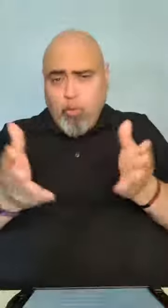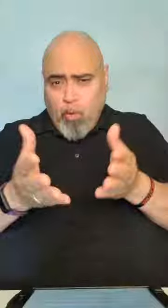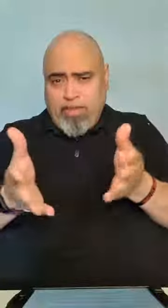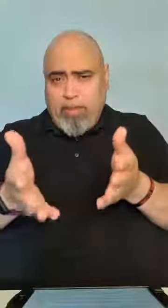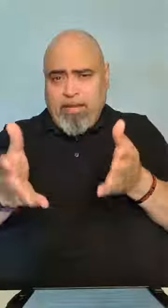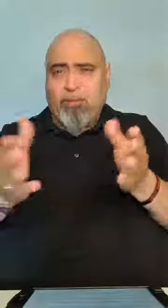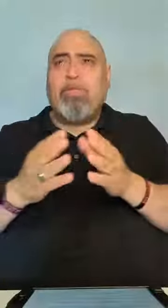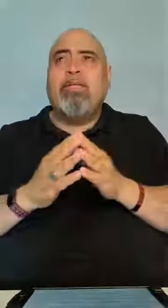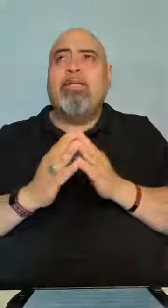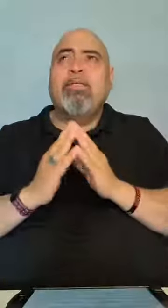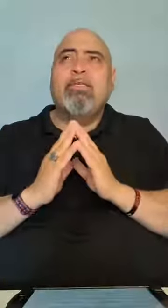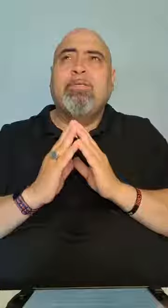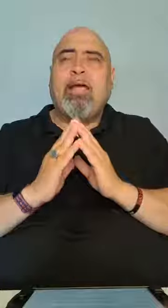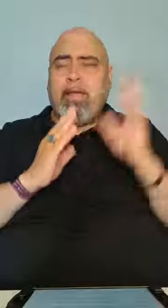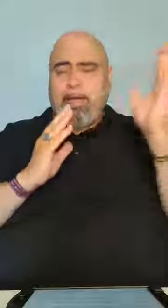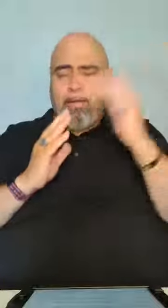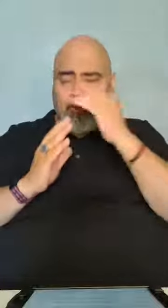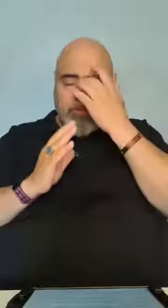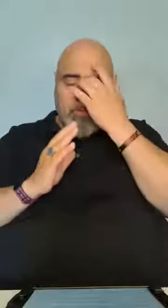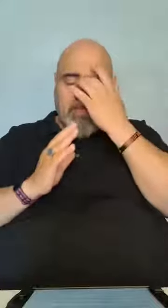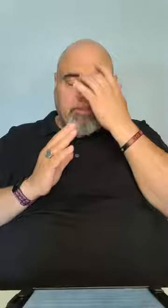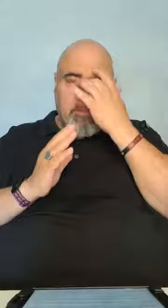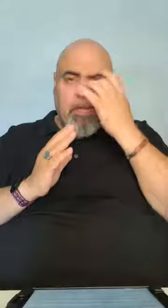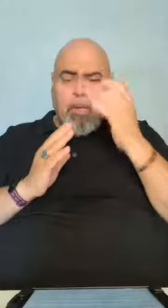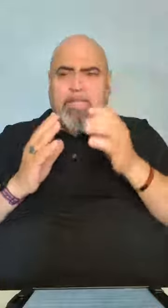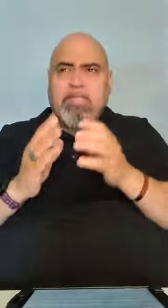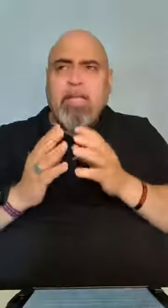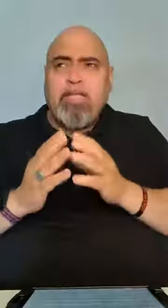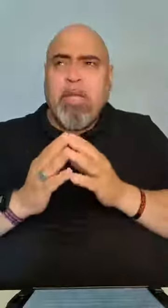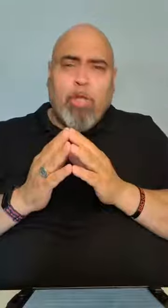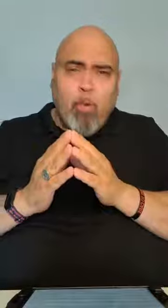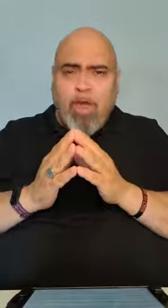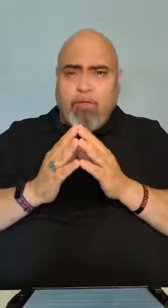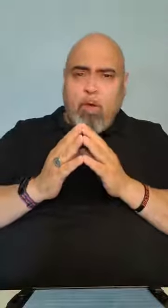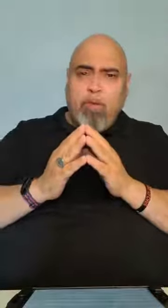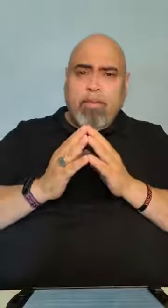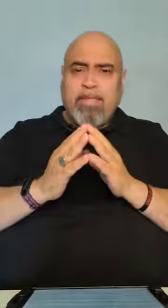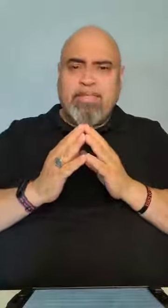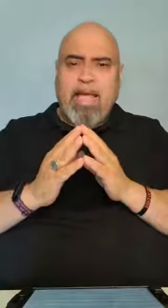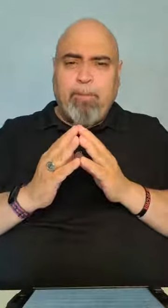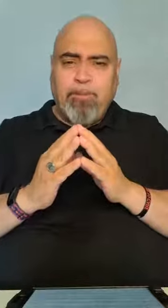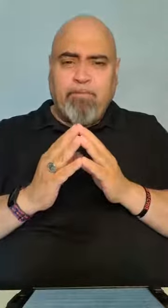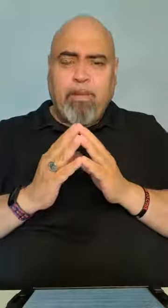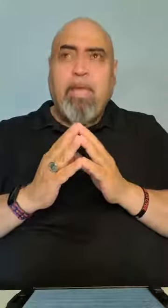what the Master did. I had a person who asked me, but it says that we have to go and make disciples of them.